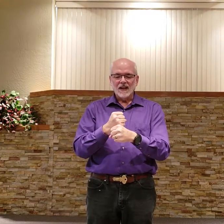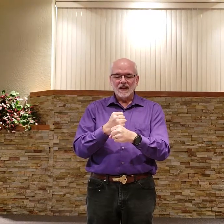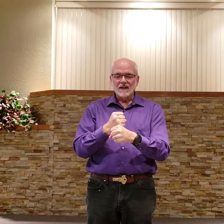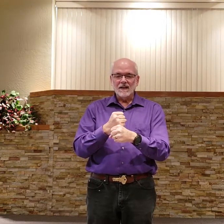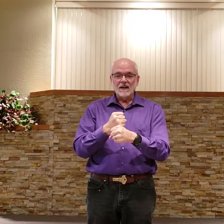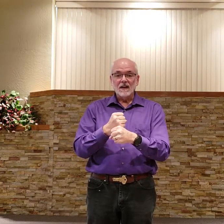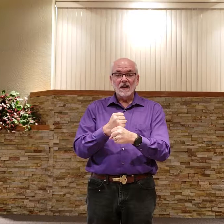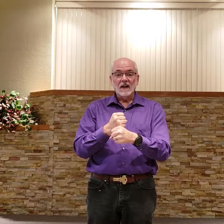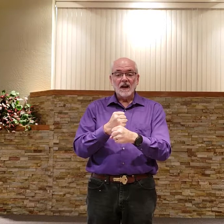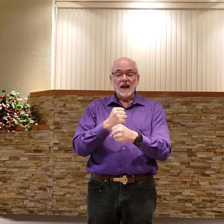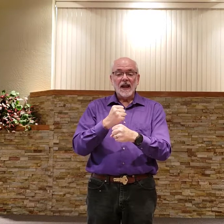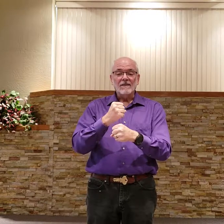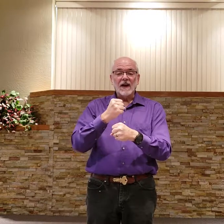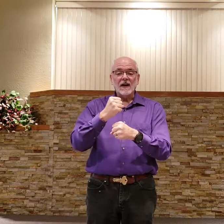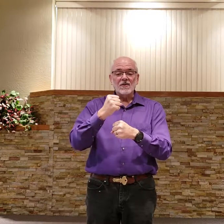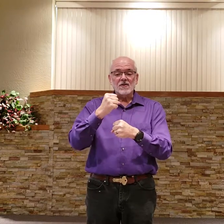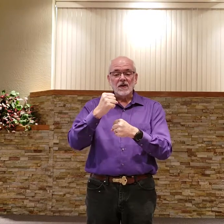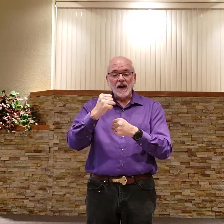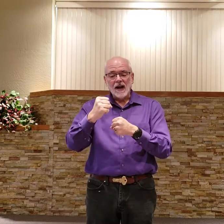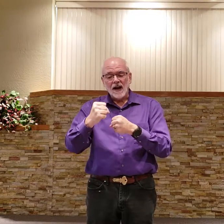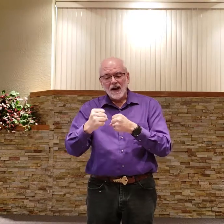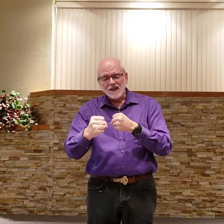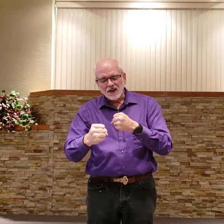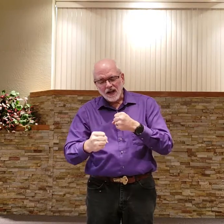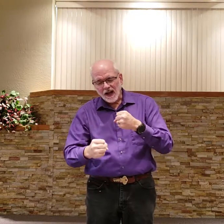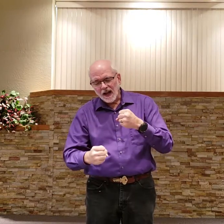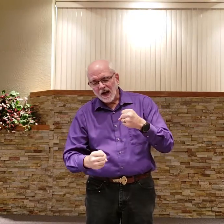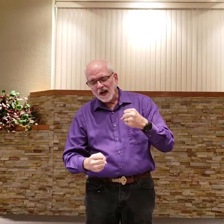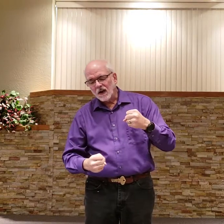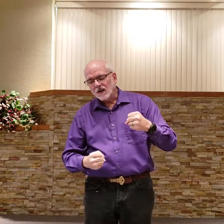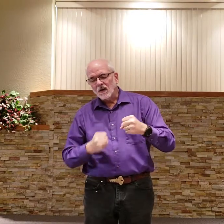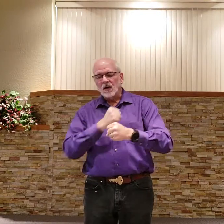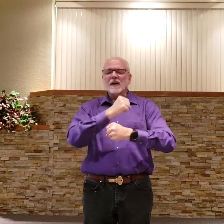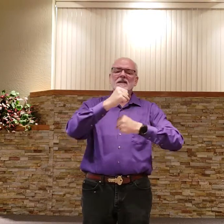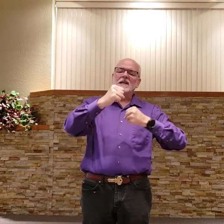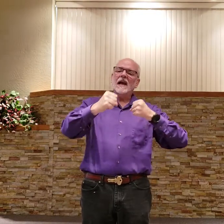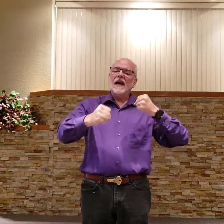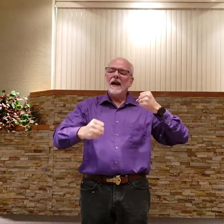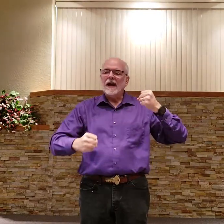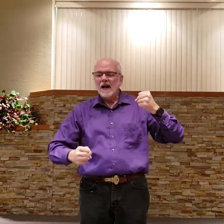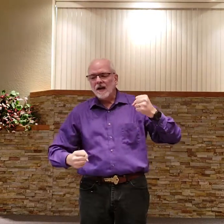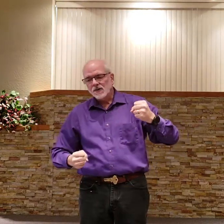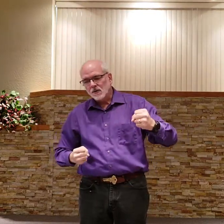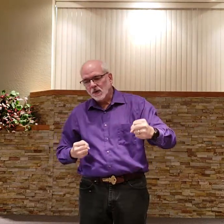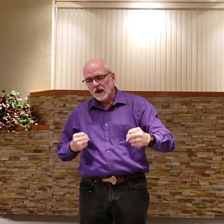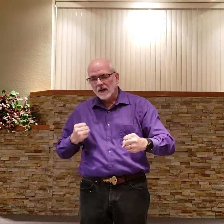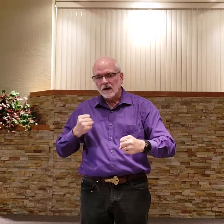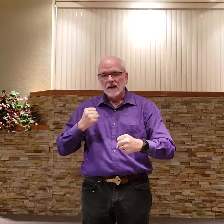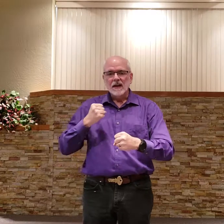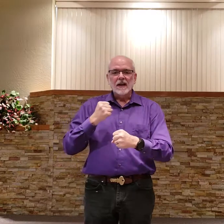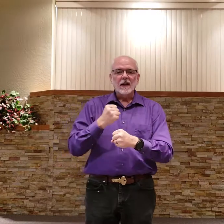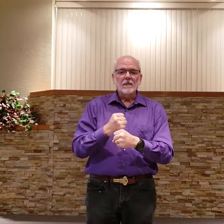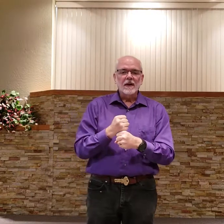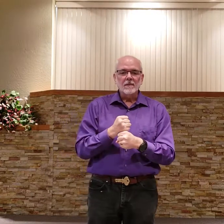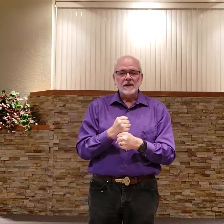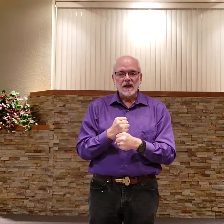And if I stretch it out and exaggerate it, it becomes